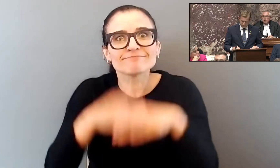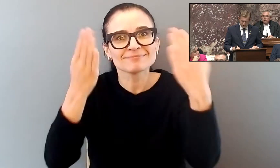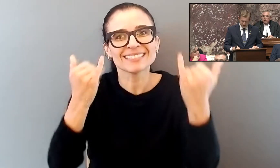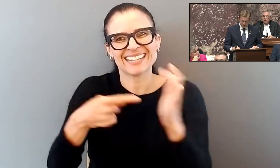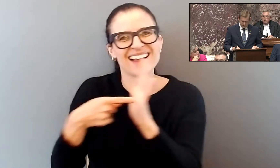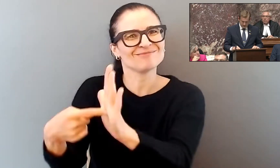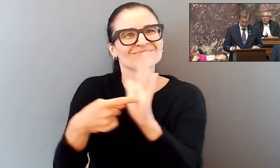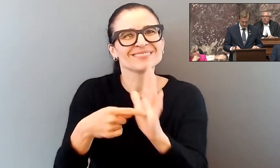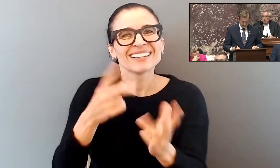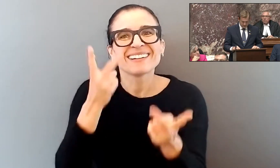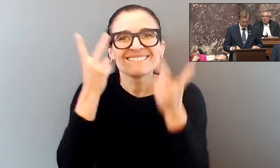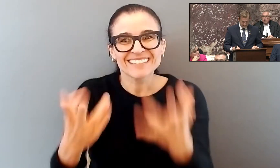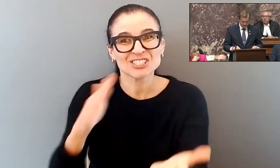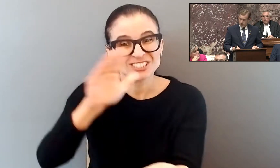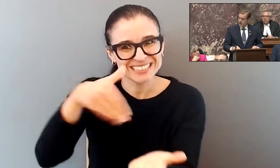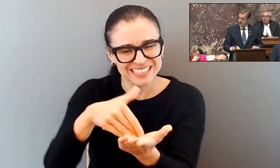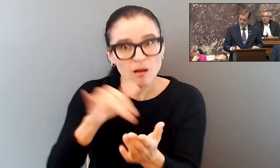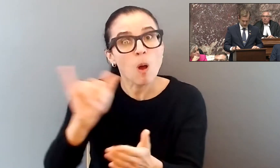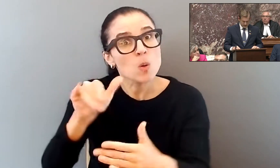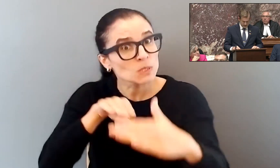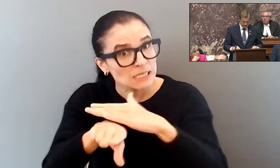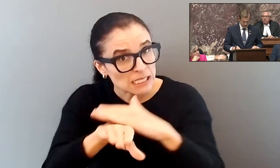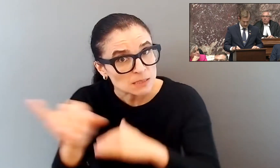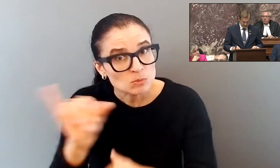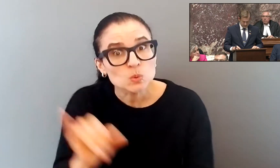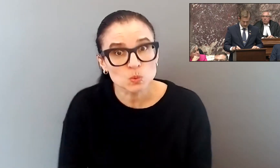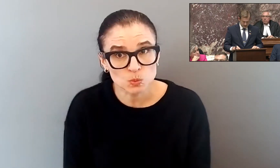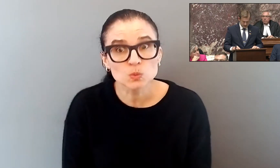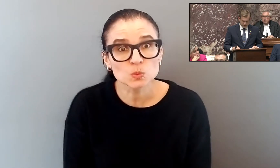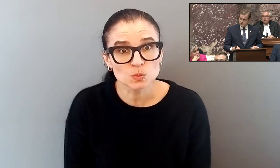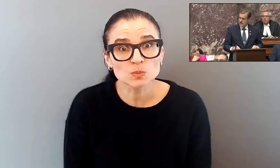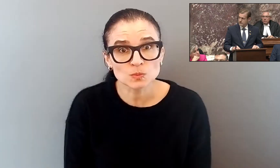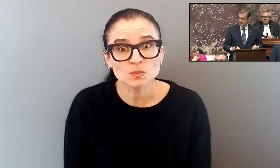British Columbia's frontier story is one of resilience,